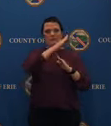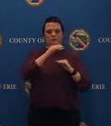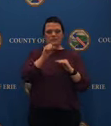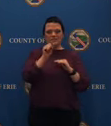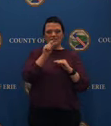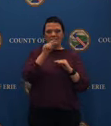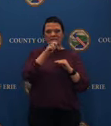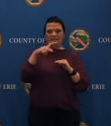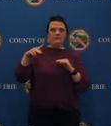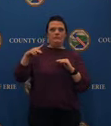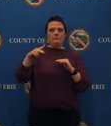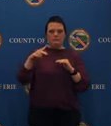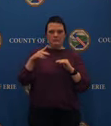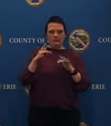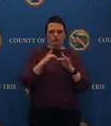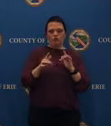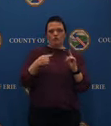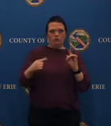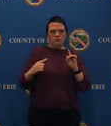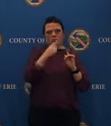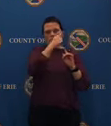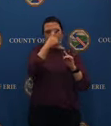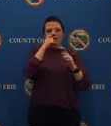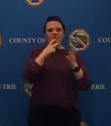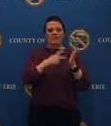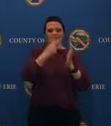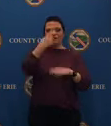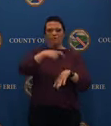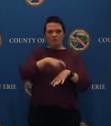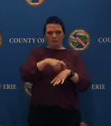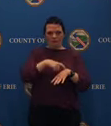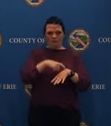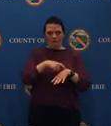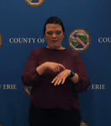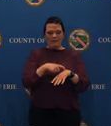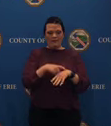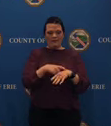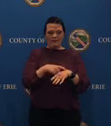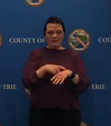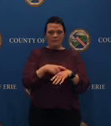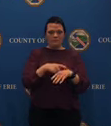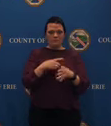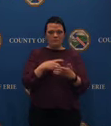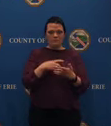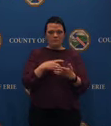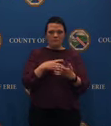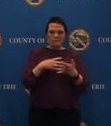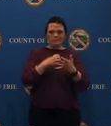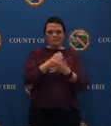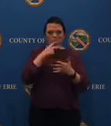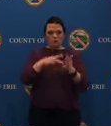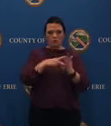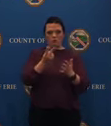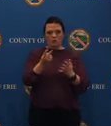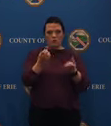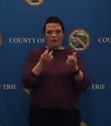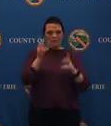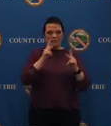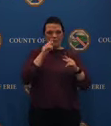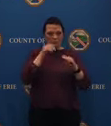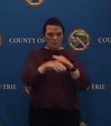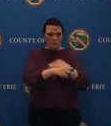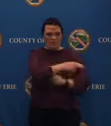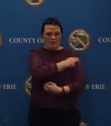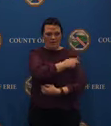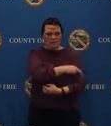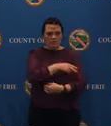were very worried because the doubling time, the time it would take to double the number of admissions in a hospital was